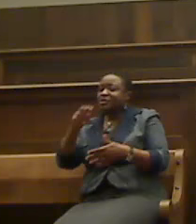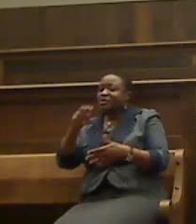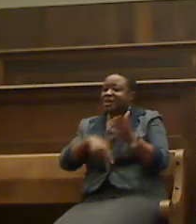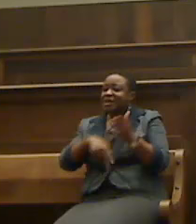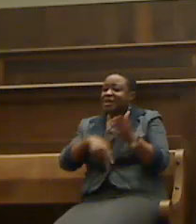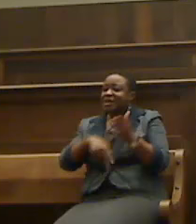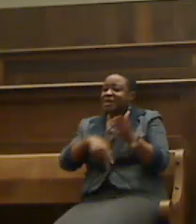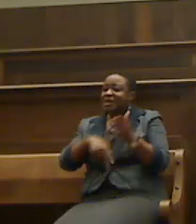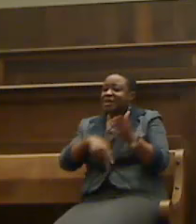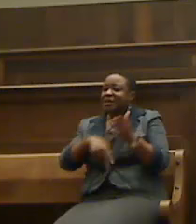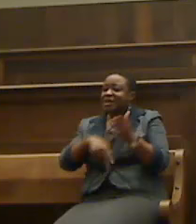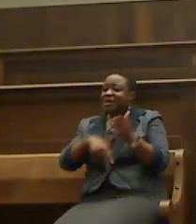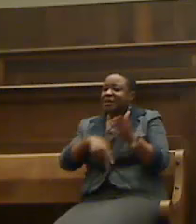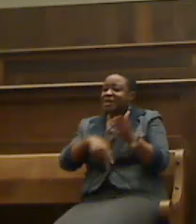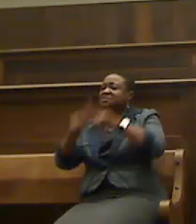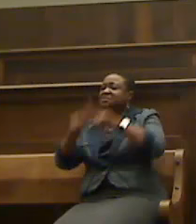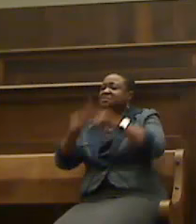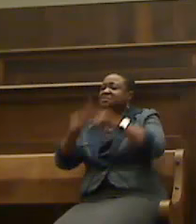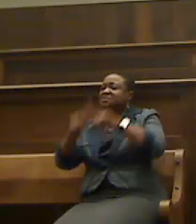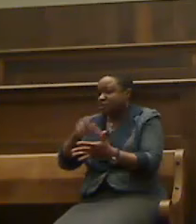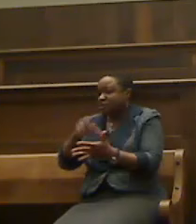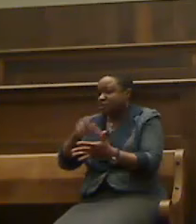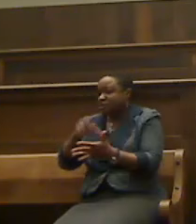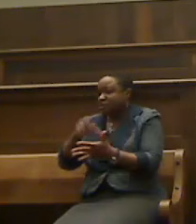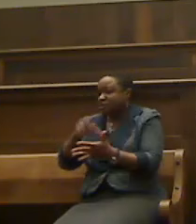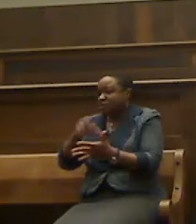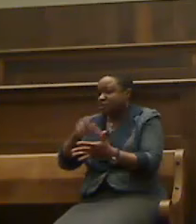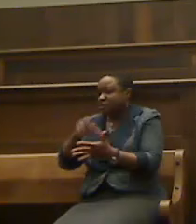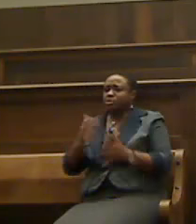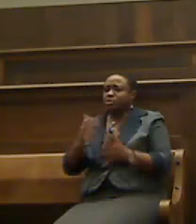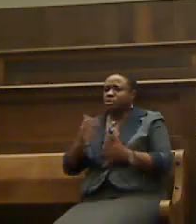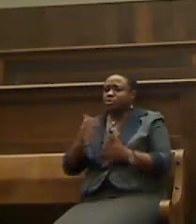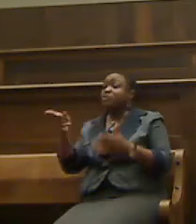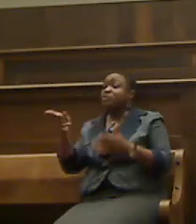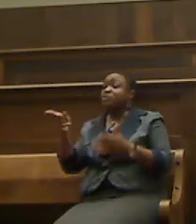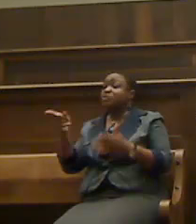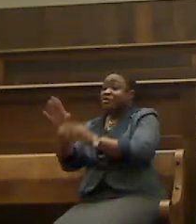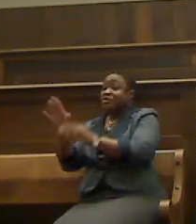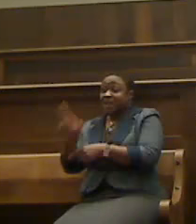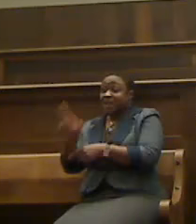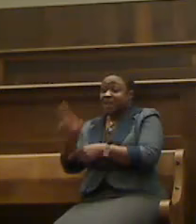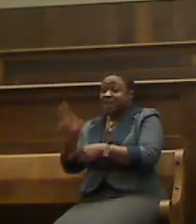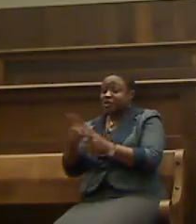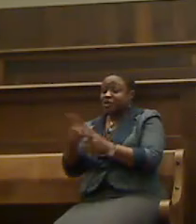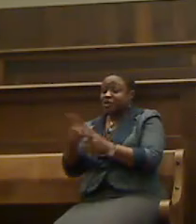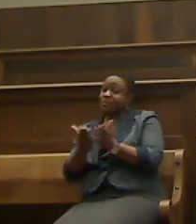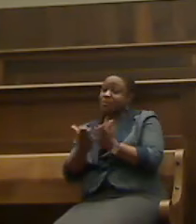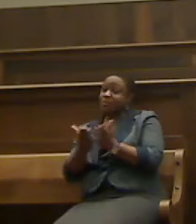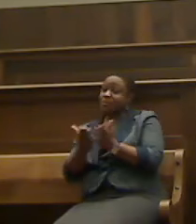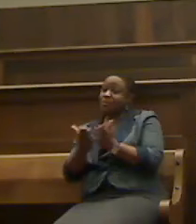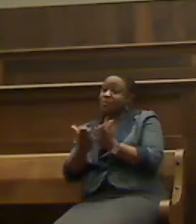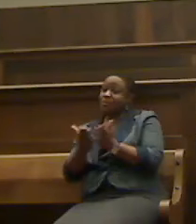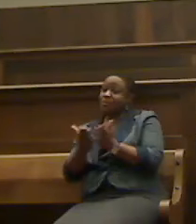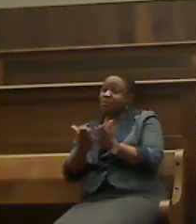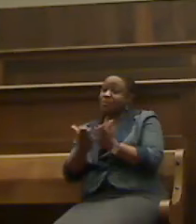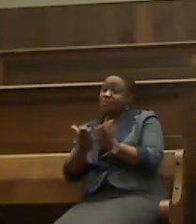go. So this is a handy book, and if you ever put it in your lending library, then you open it up and show people. Otherwise, if you hand it to one,